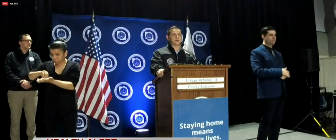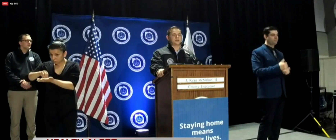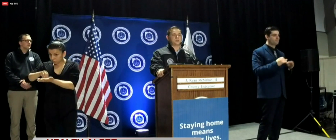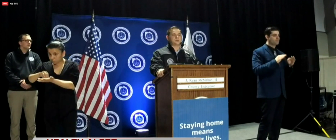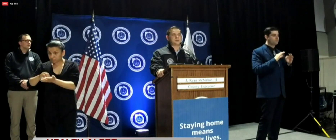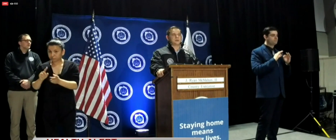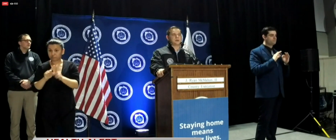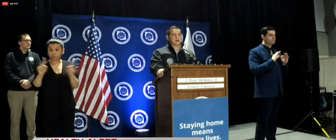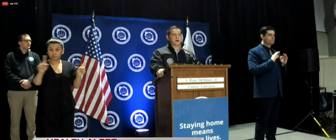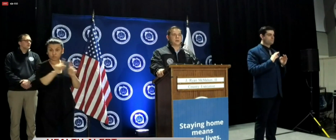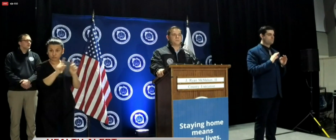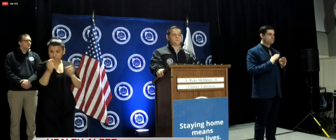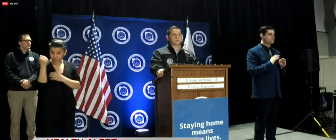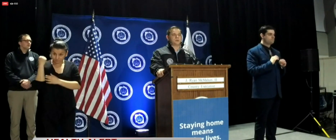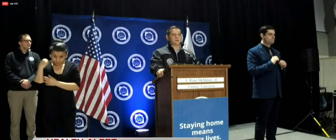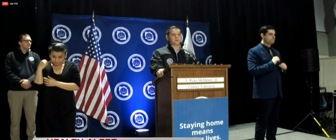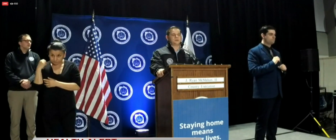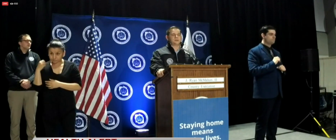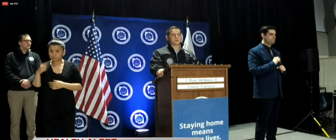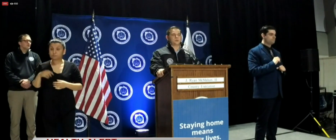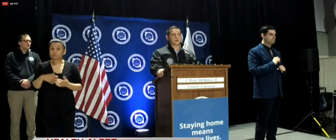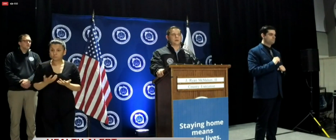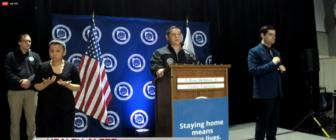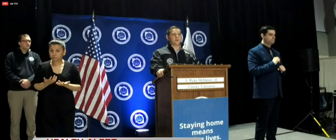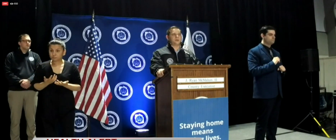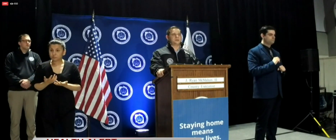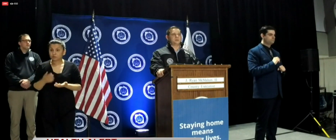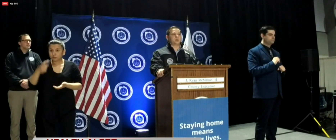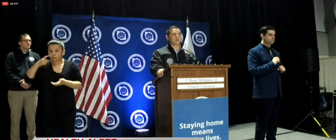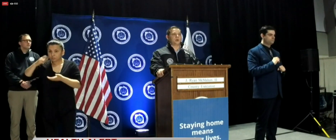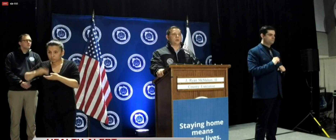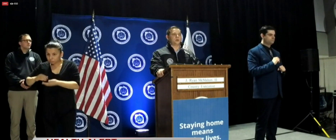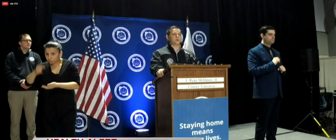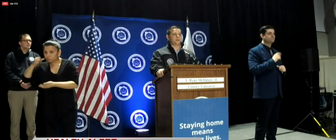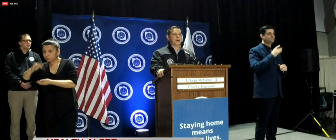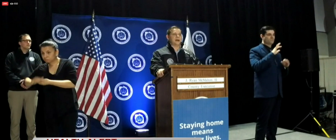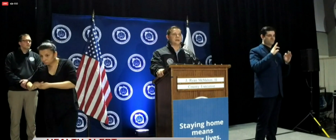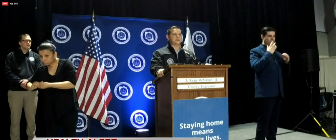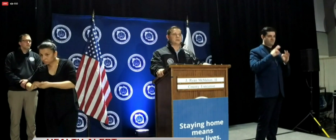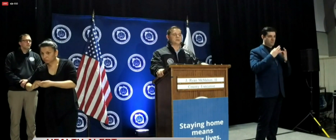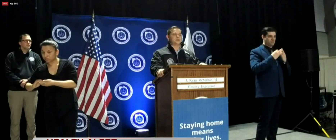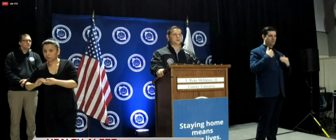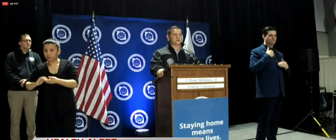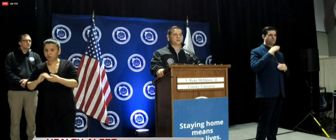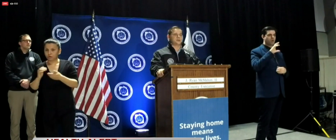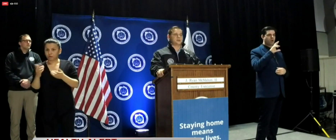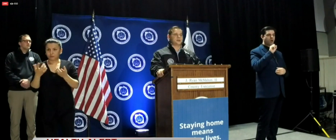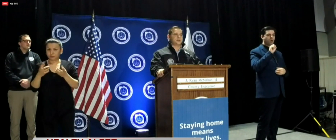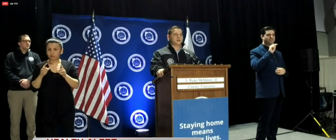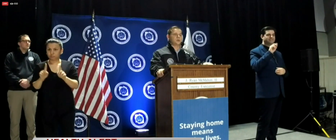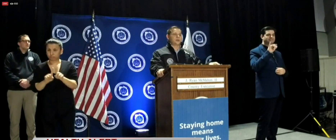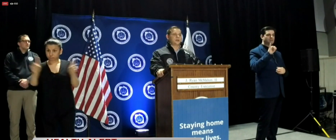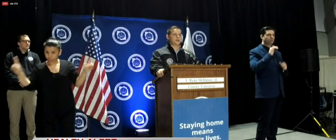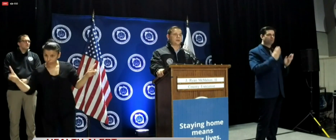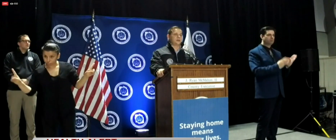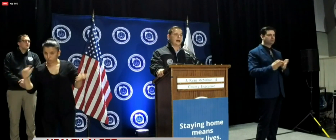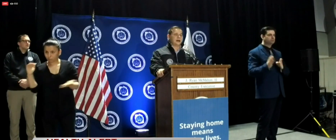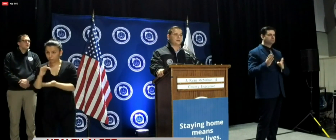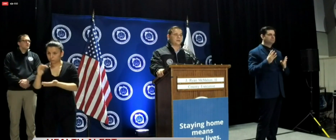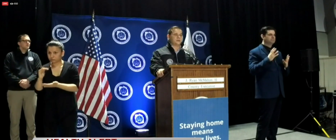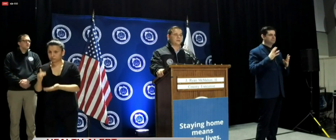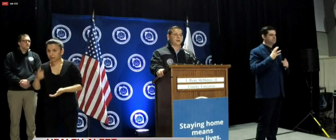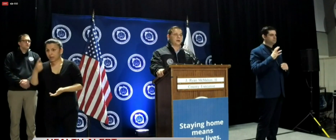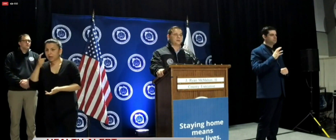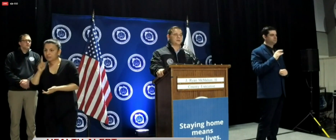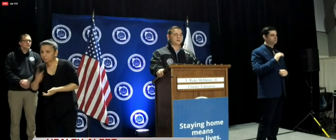custody arrangements, this is I'm really just imploring you to buy into the social distancing. We're getting a lot